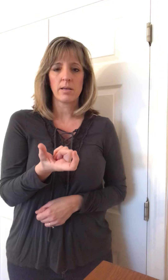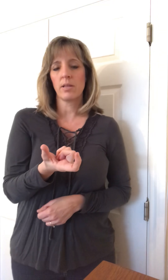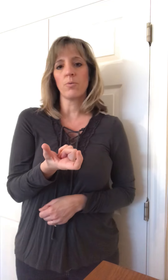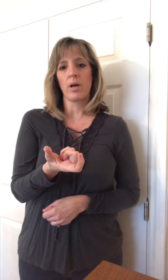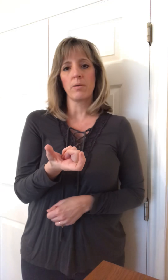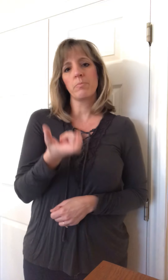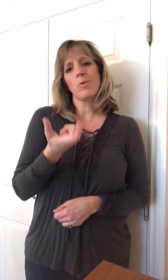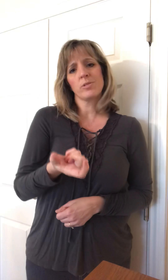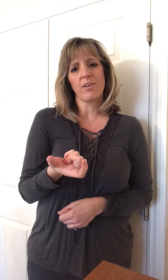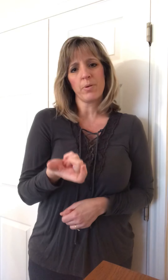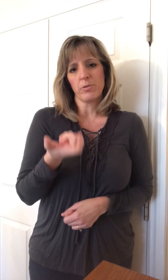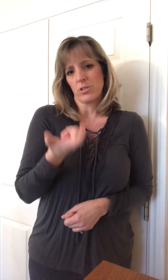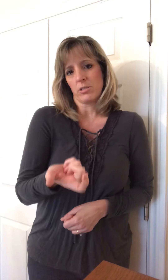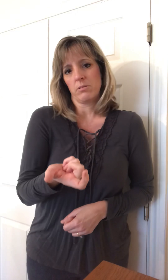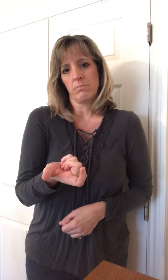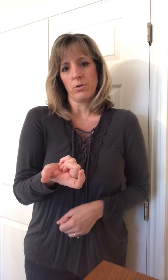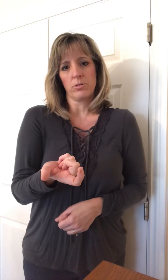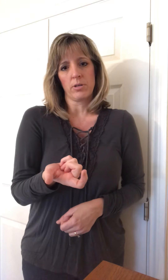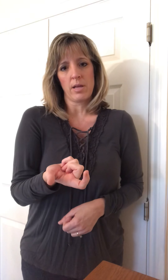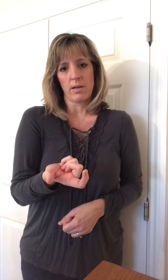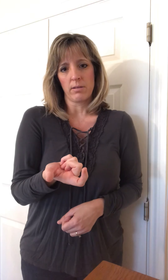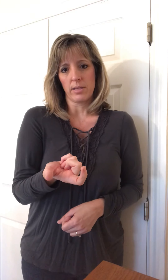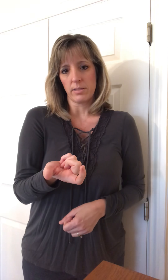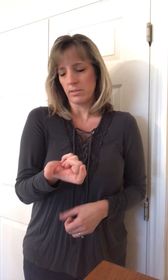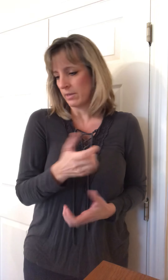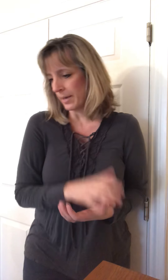either way, most of people just hold their hand out like this, okay?